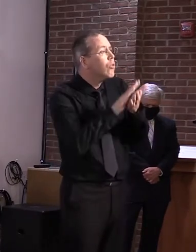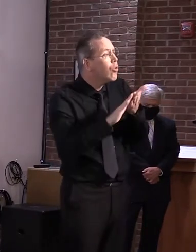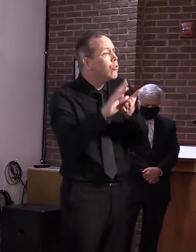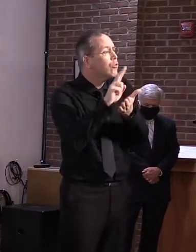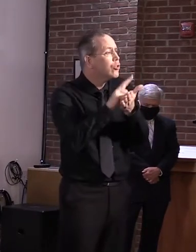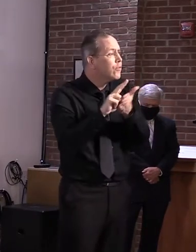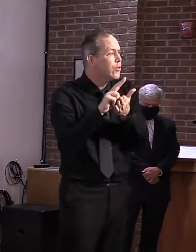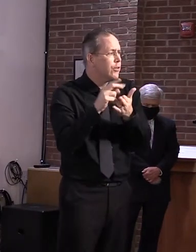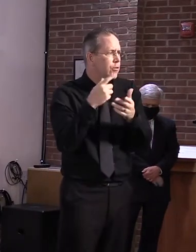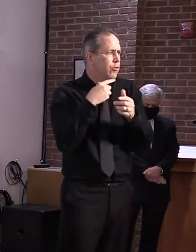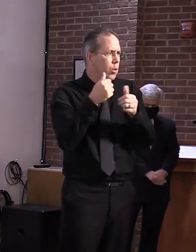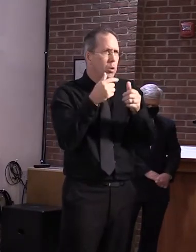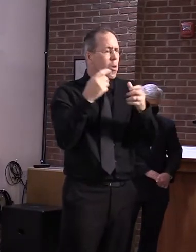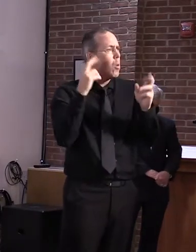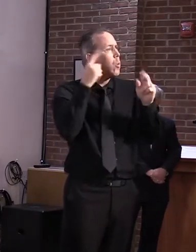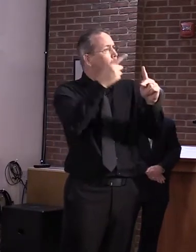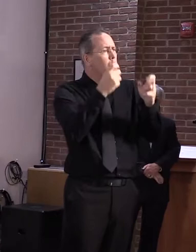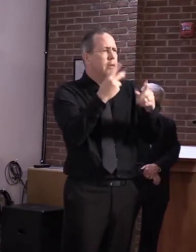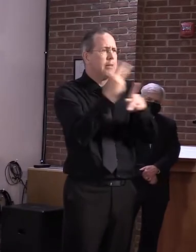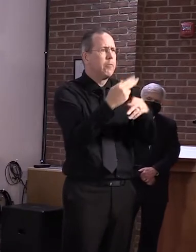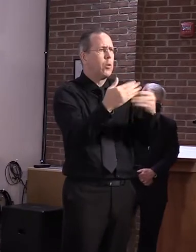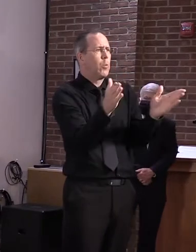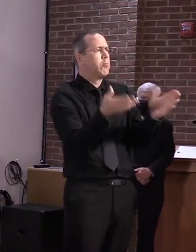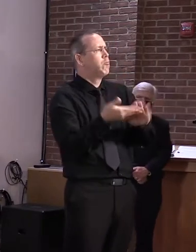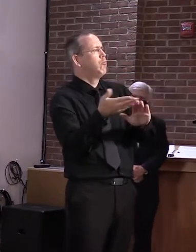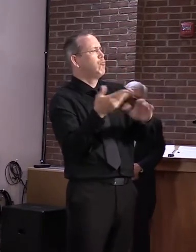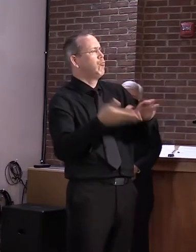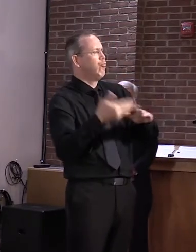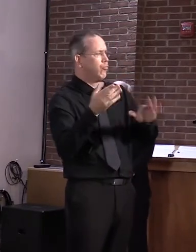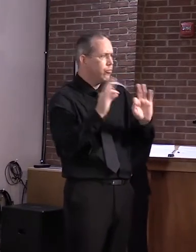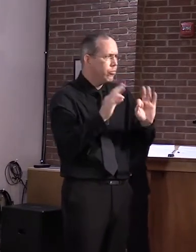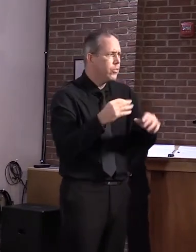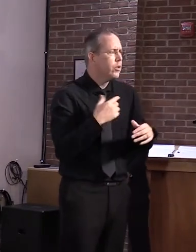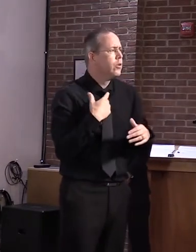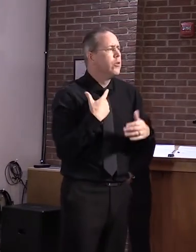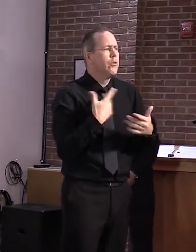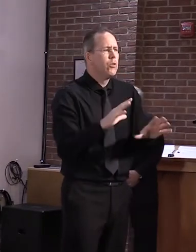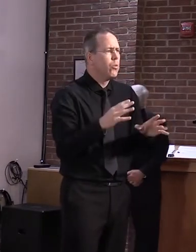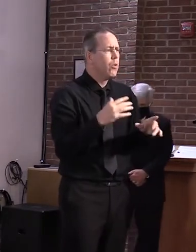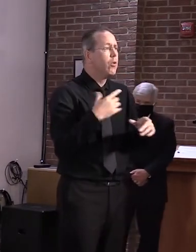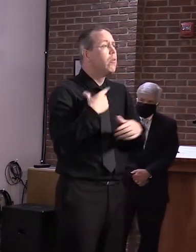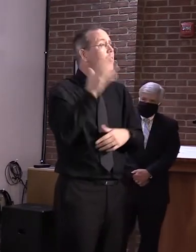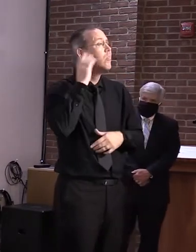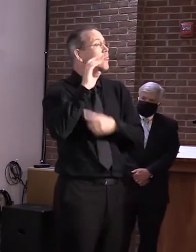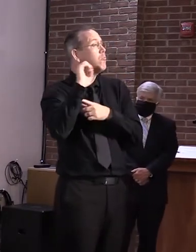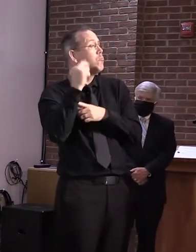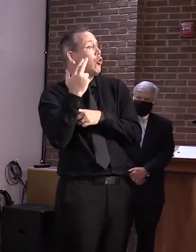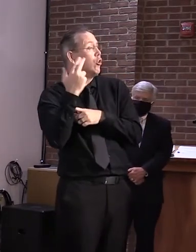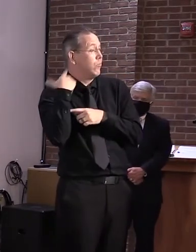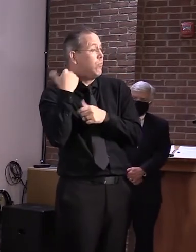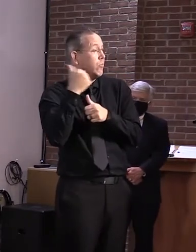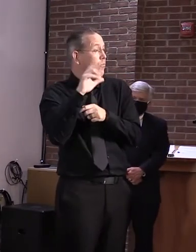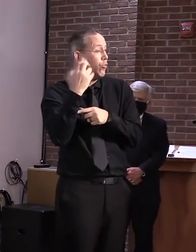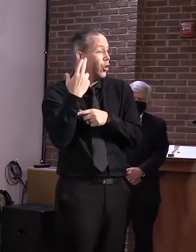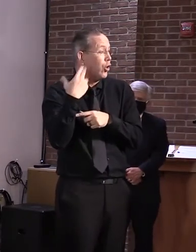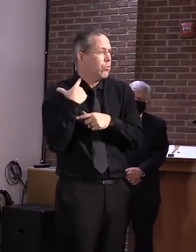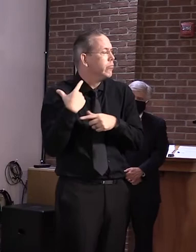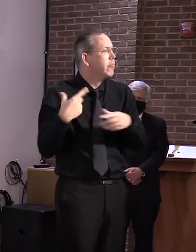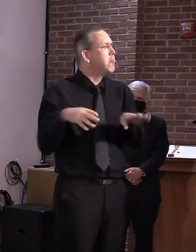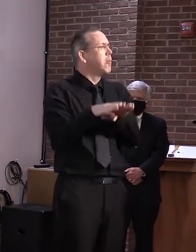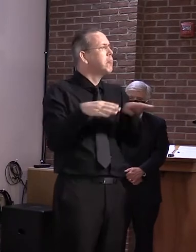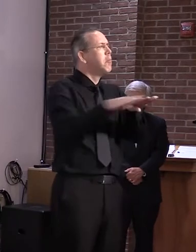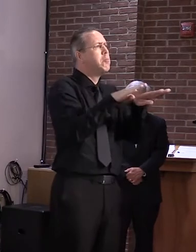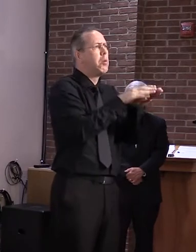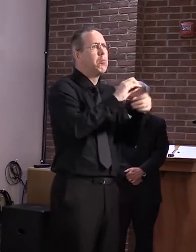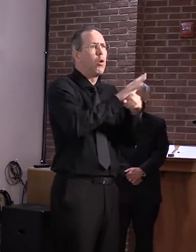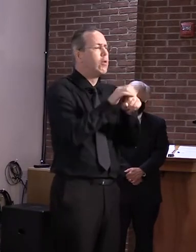home again, as we did in March. And we acted very quickly and totally rechanged